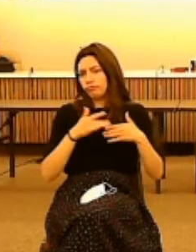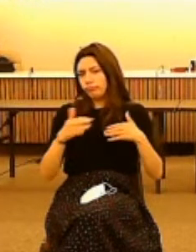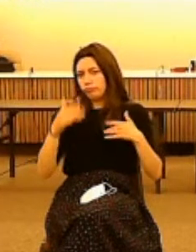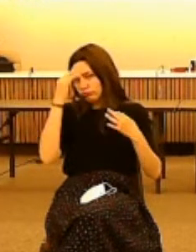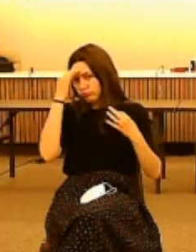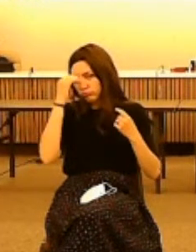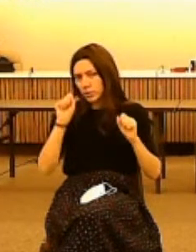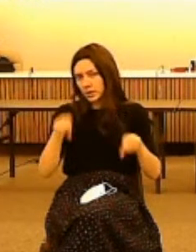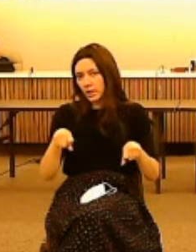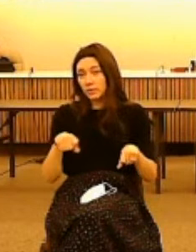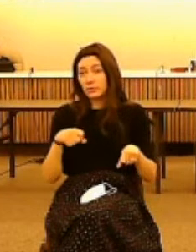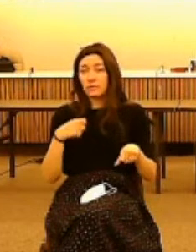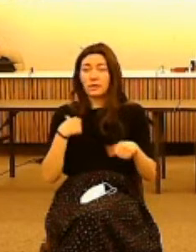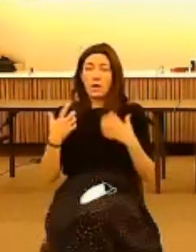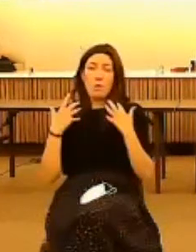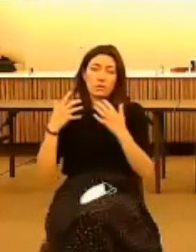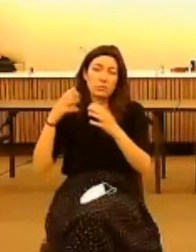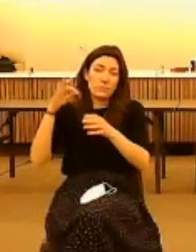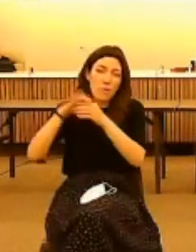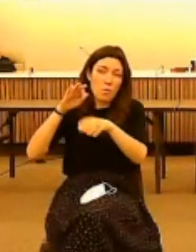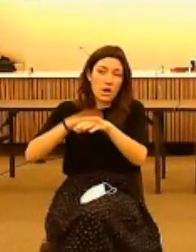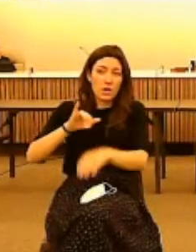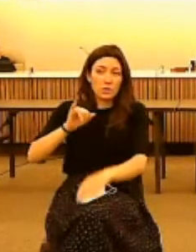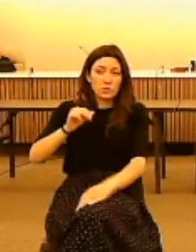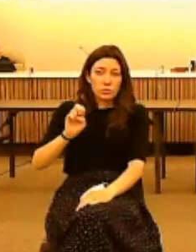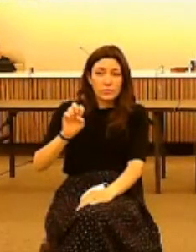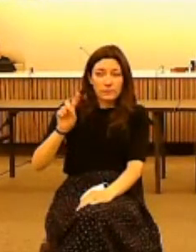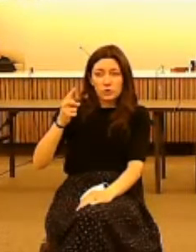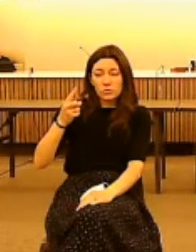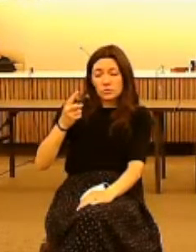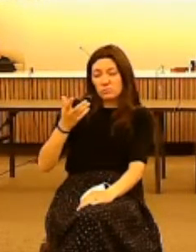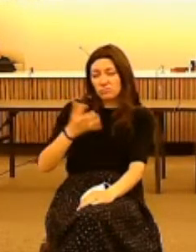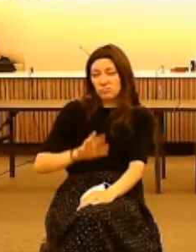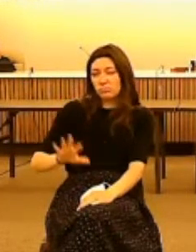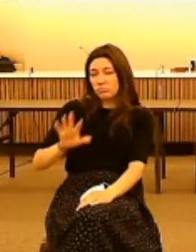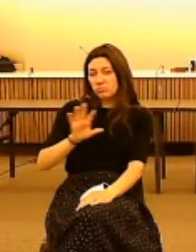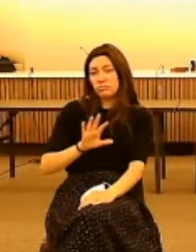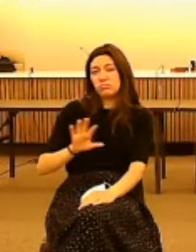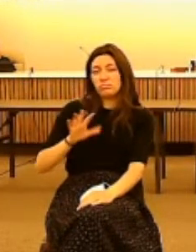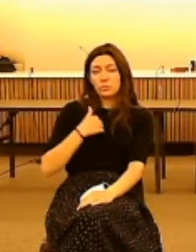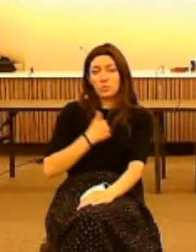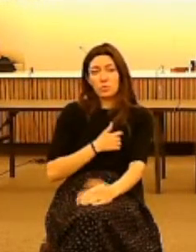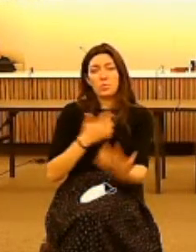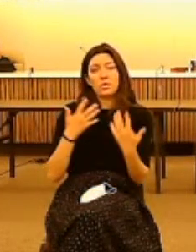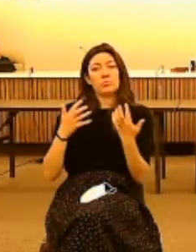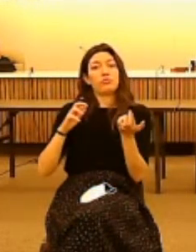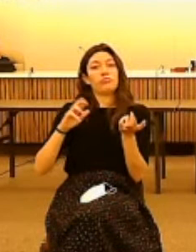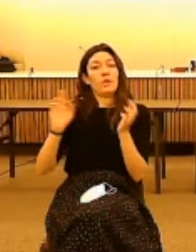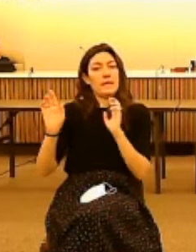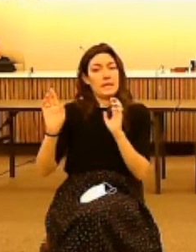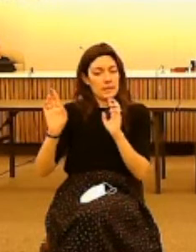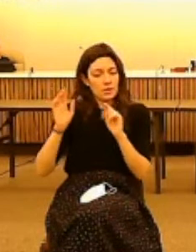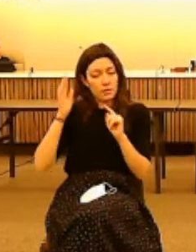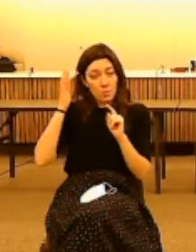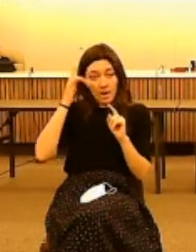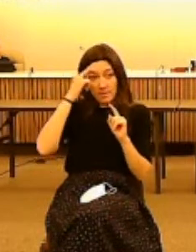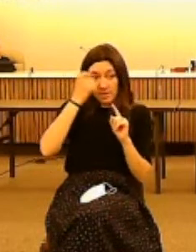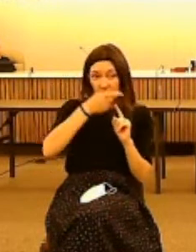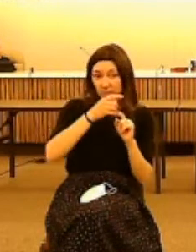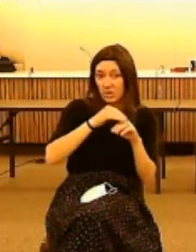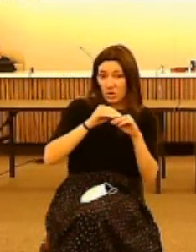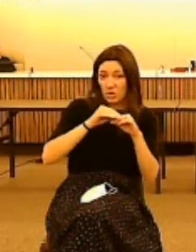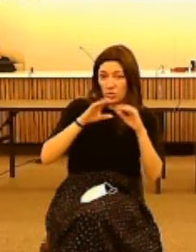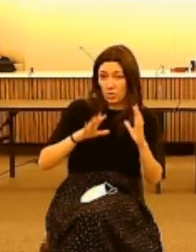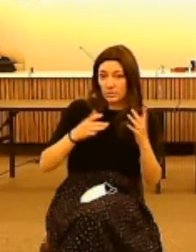Originally I was looking to do this by June 1st because we wanted to have this consultant review it.